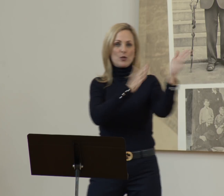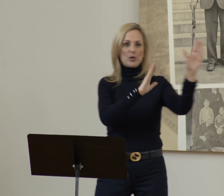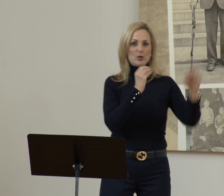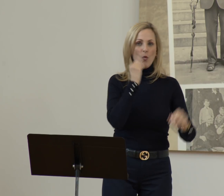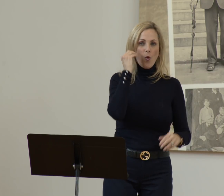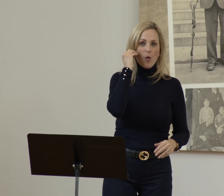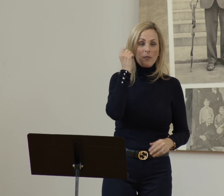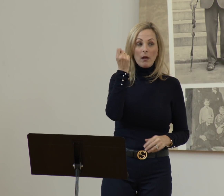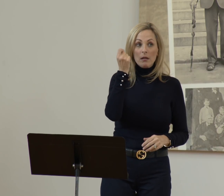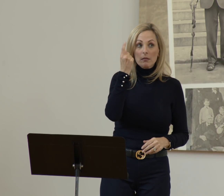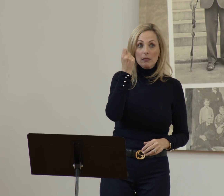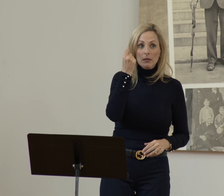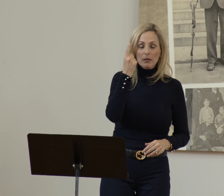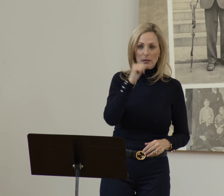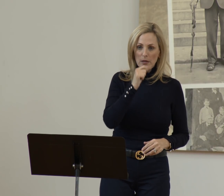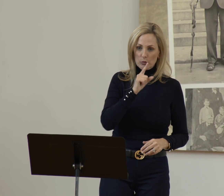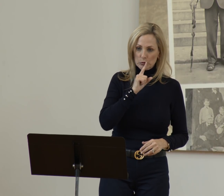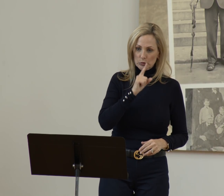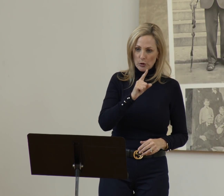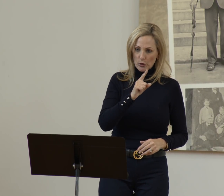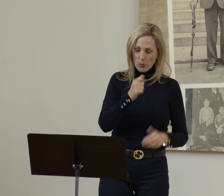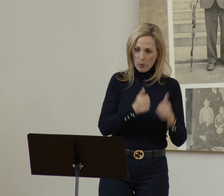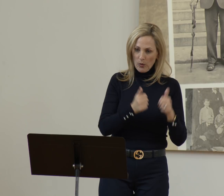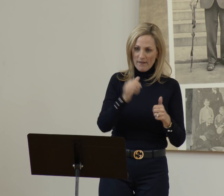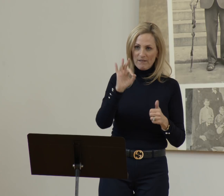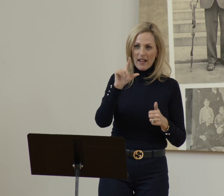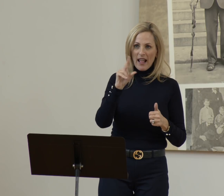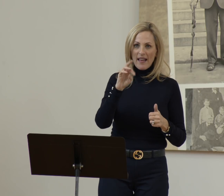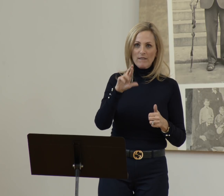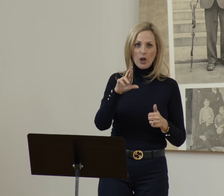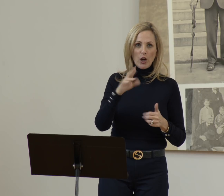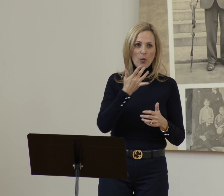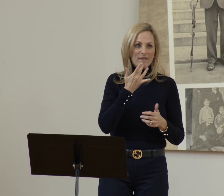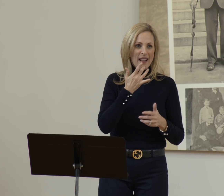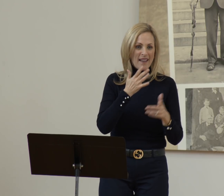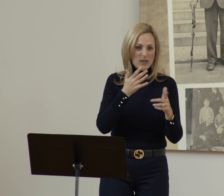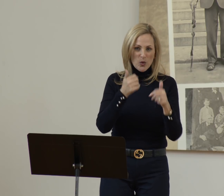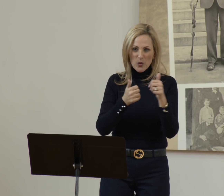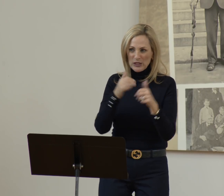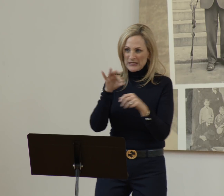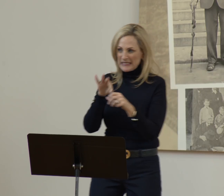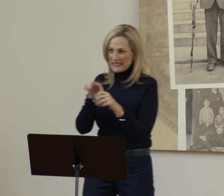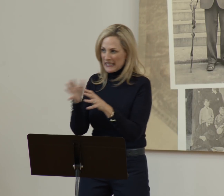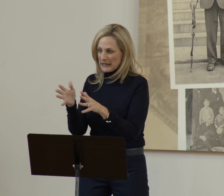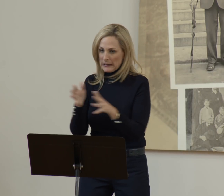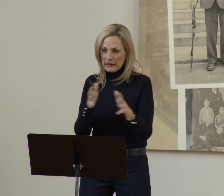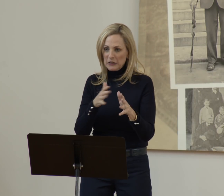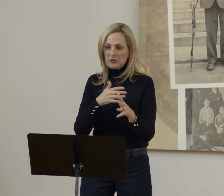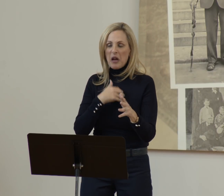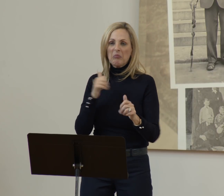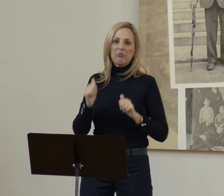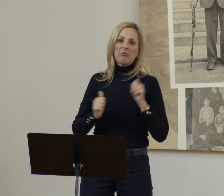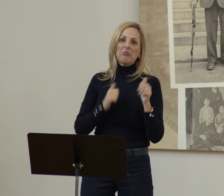I'd pick it up at the store and bring it to his home. But I wasn't sure what was his preferred flavor of